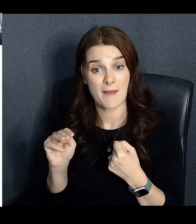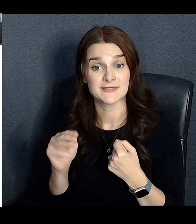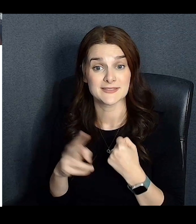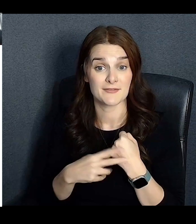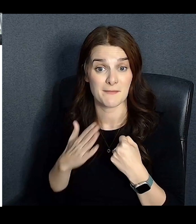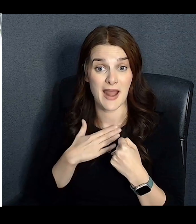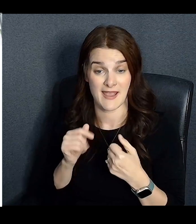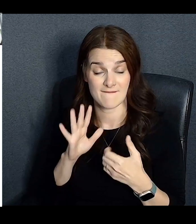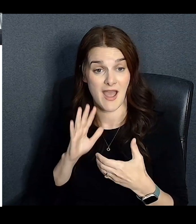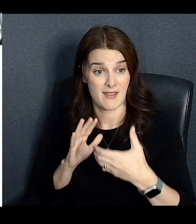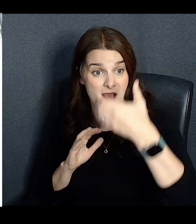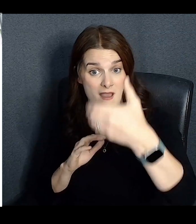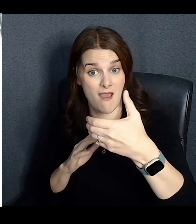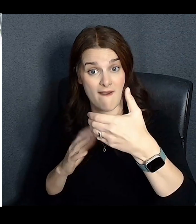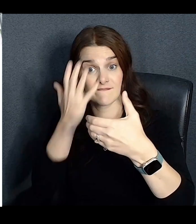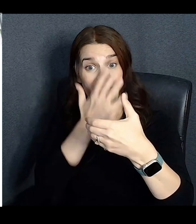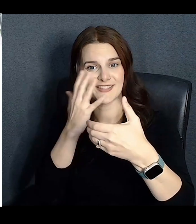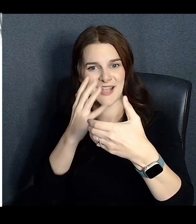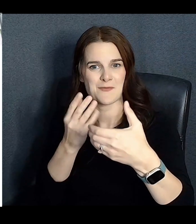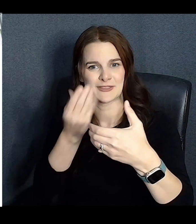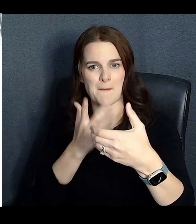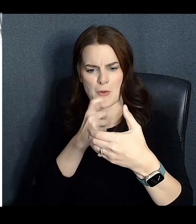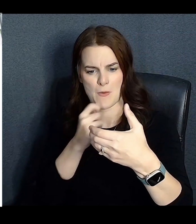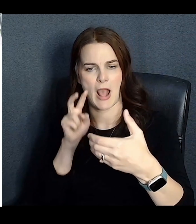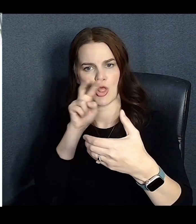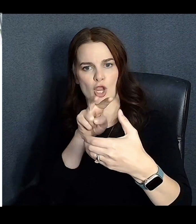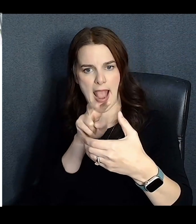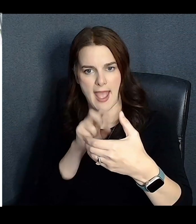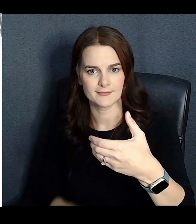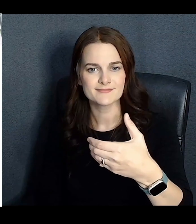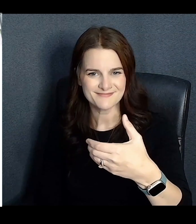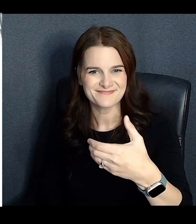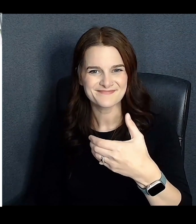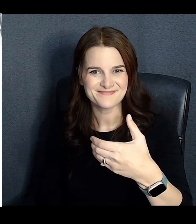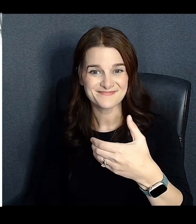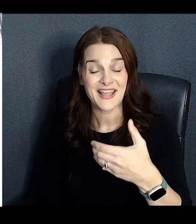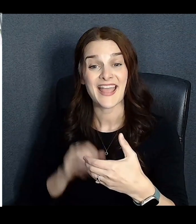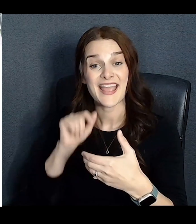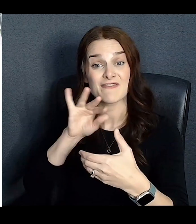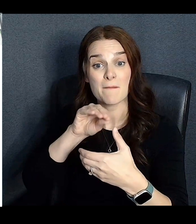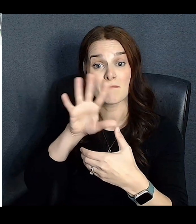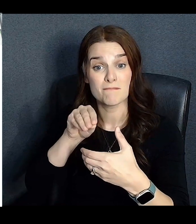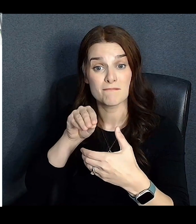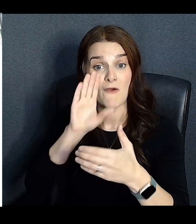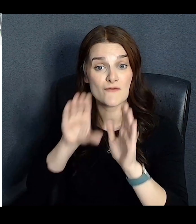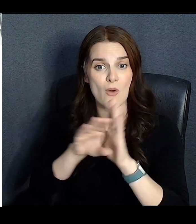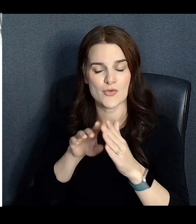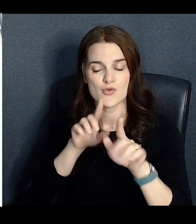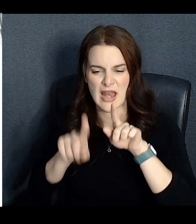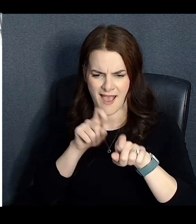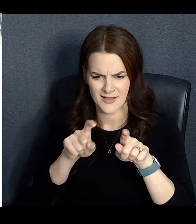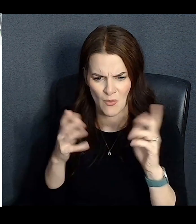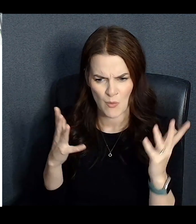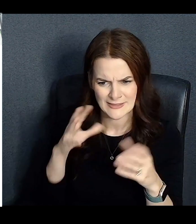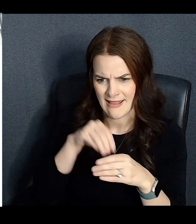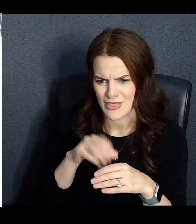mine. If I like hold it up to his face, it'll tell me who I'm looking at. Um, you can ask if it's capturing a photo, you can ask more